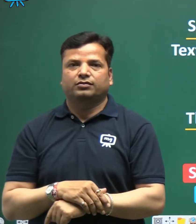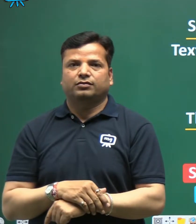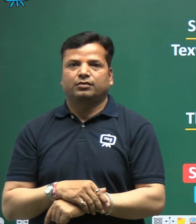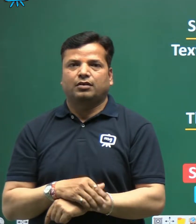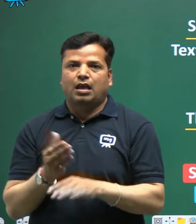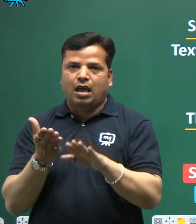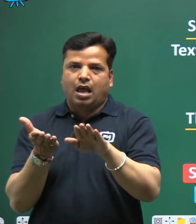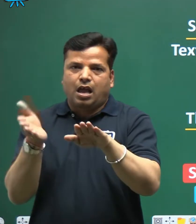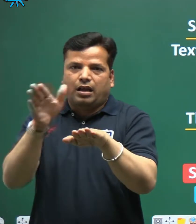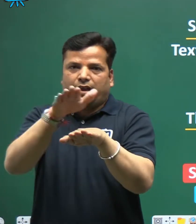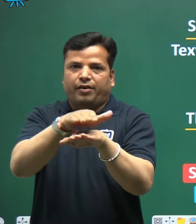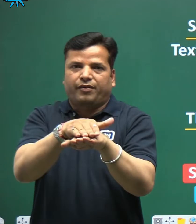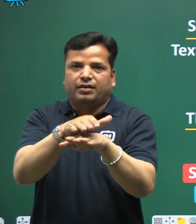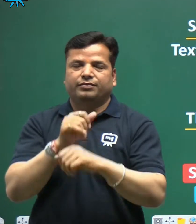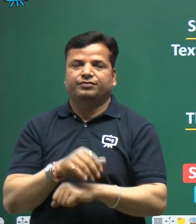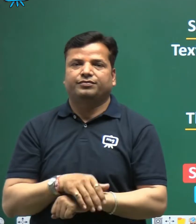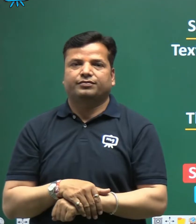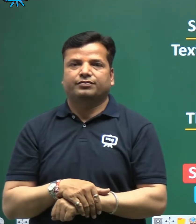covered